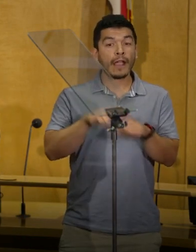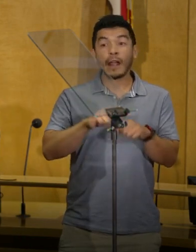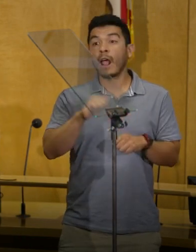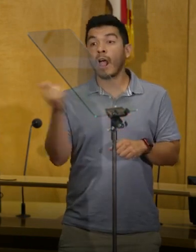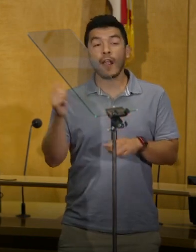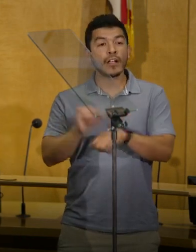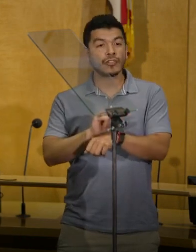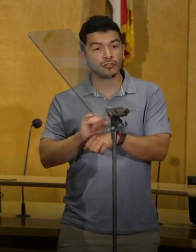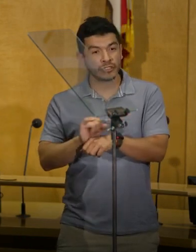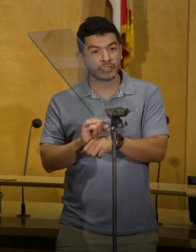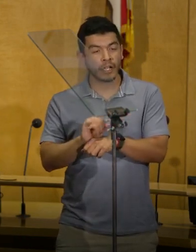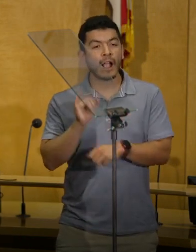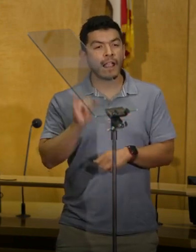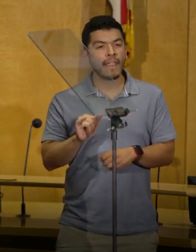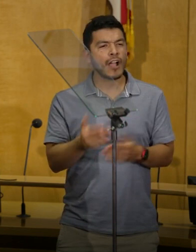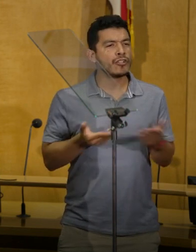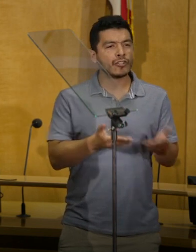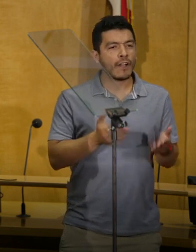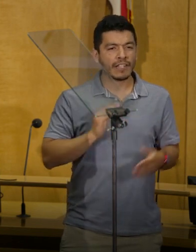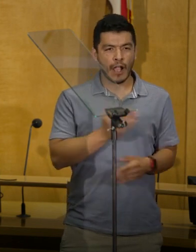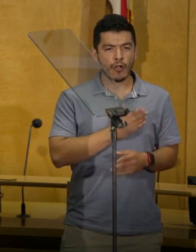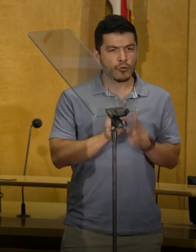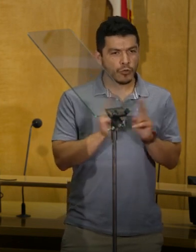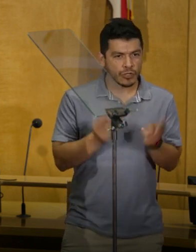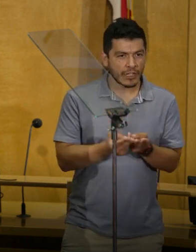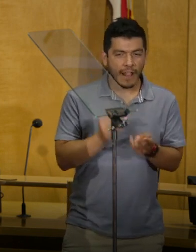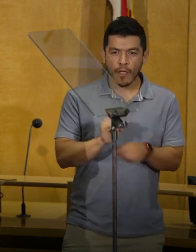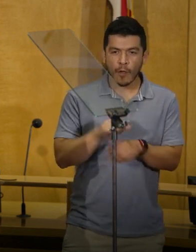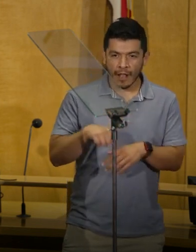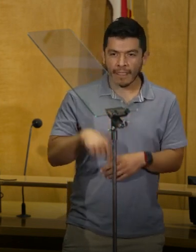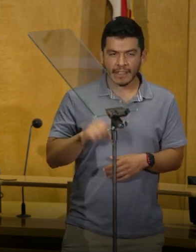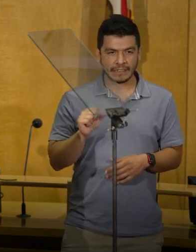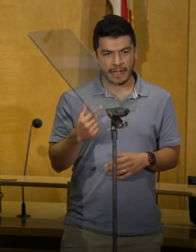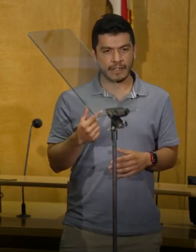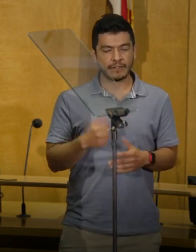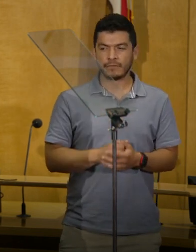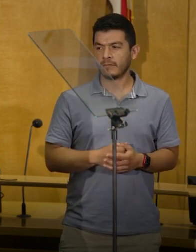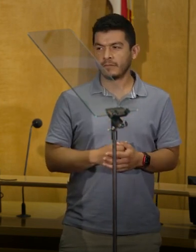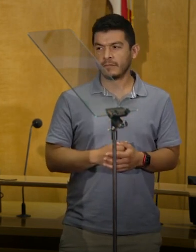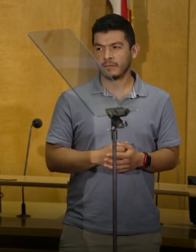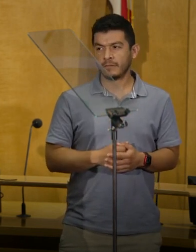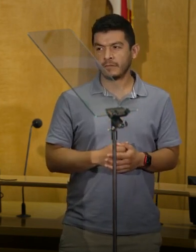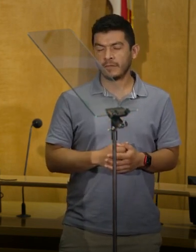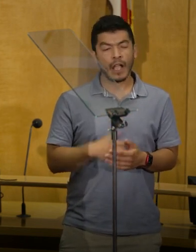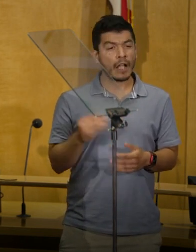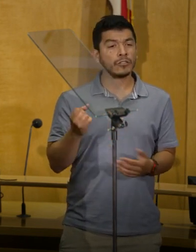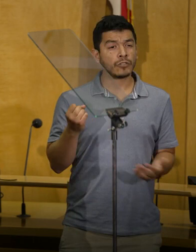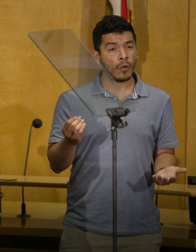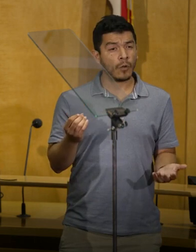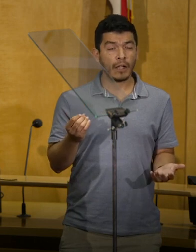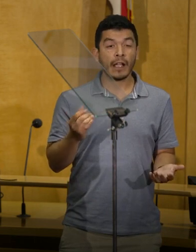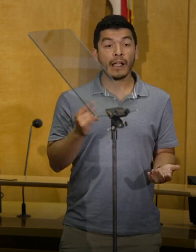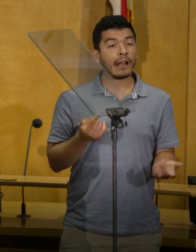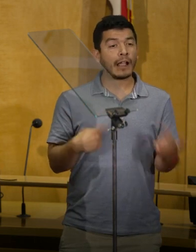other industries that service the people that work in this industry. And so